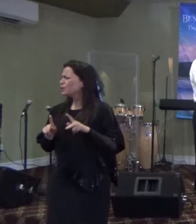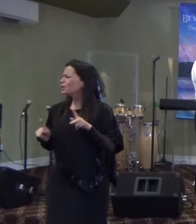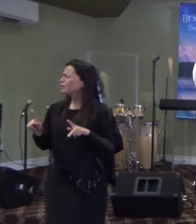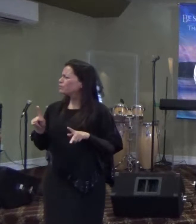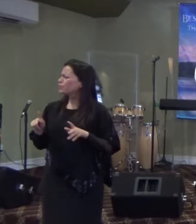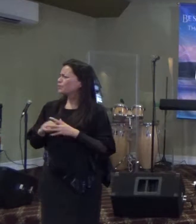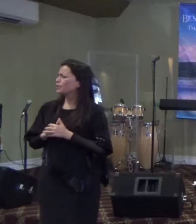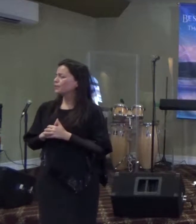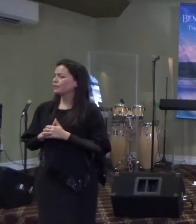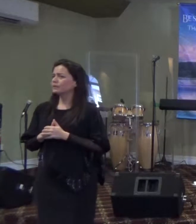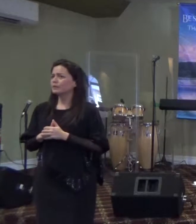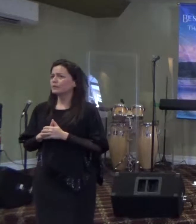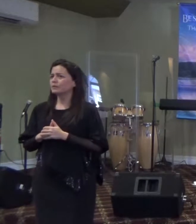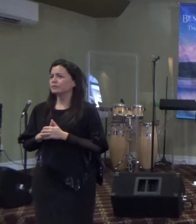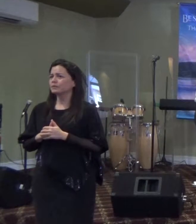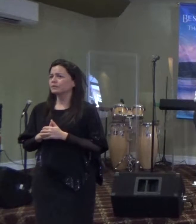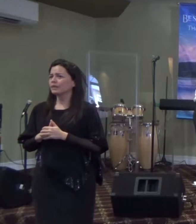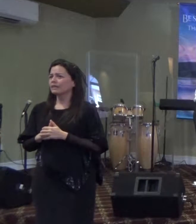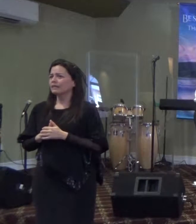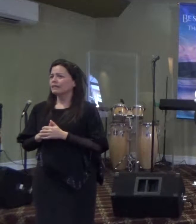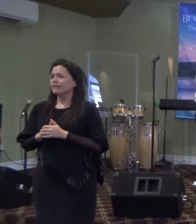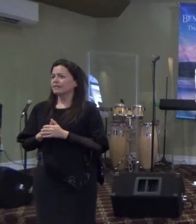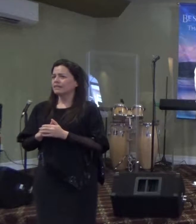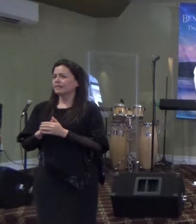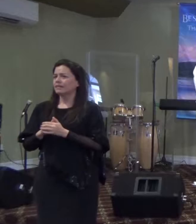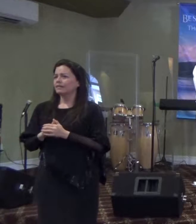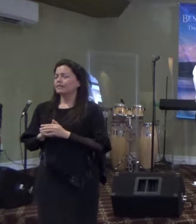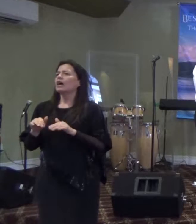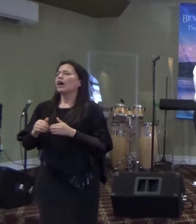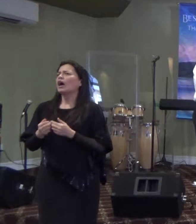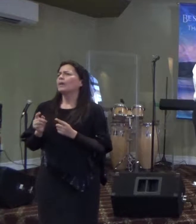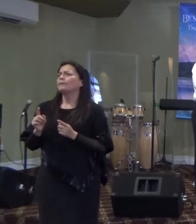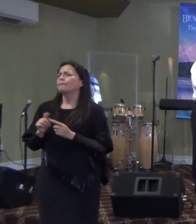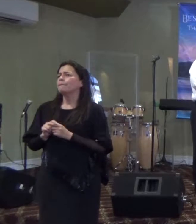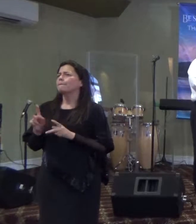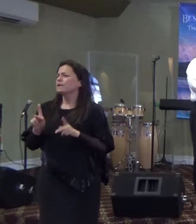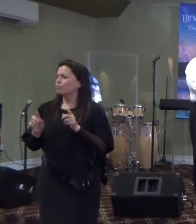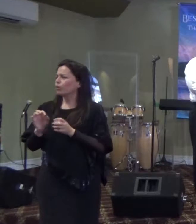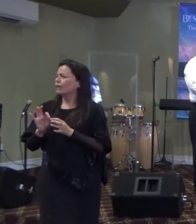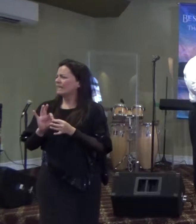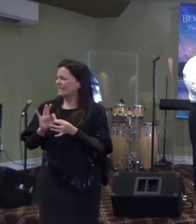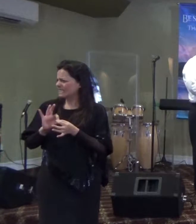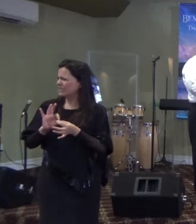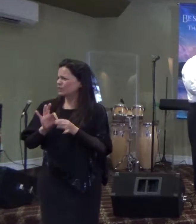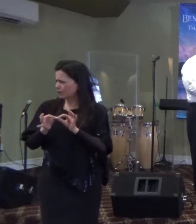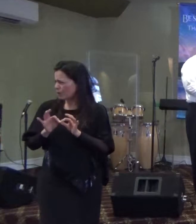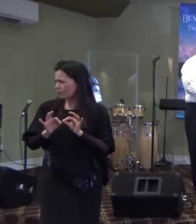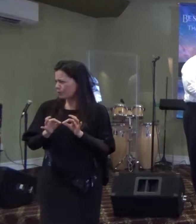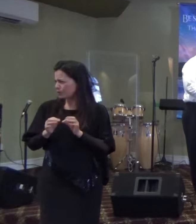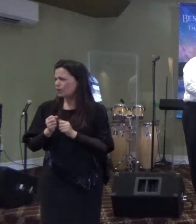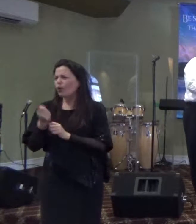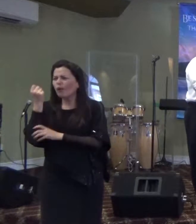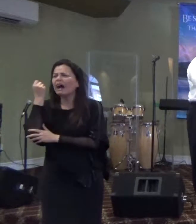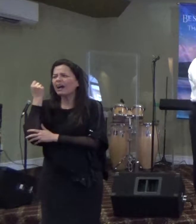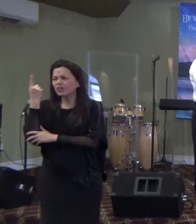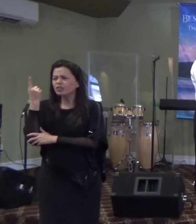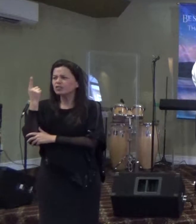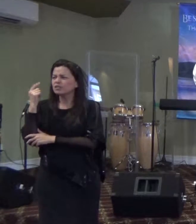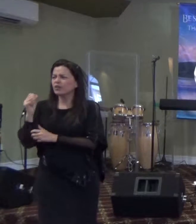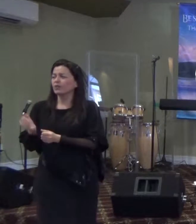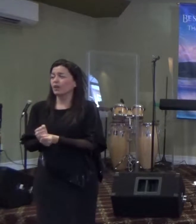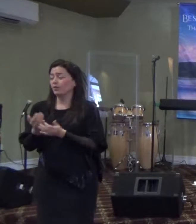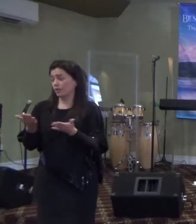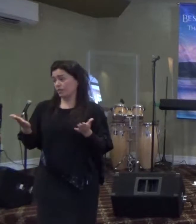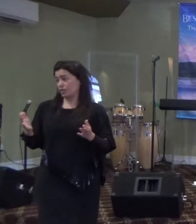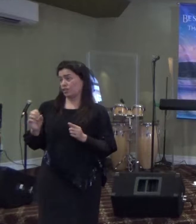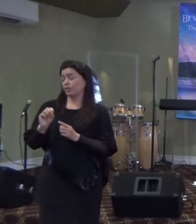man or woman take, interpreta interpret los acontecimientos, the events, los sucesos the events en